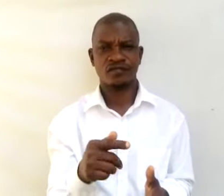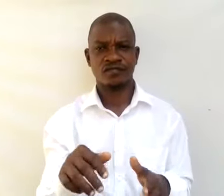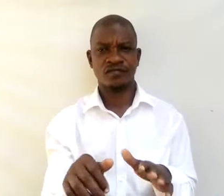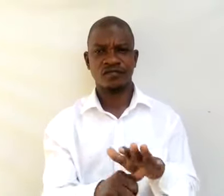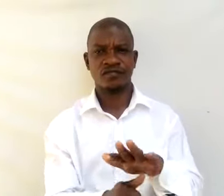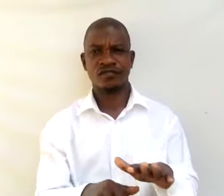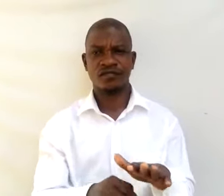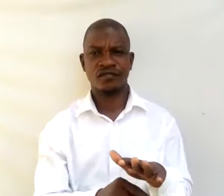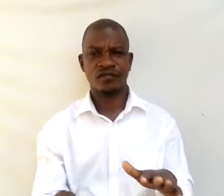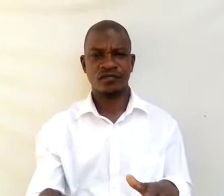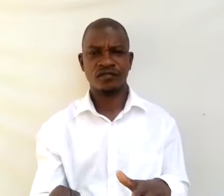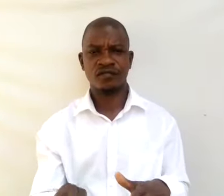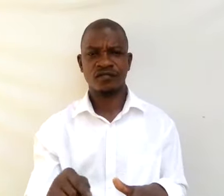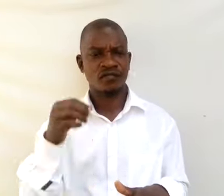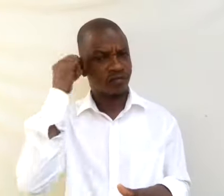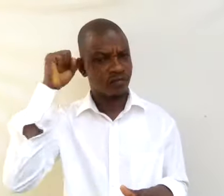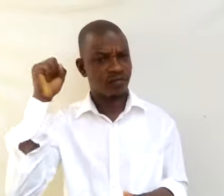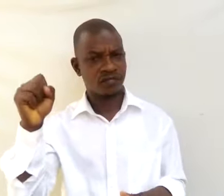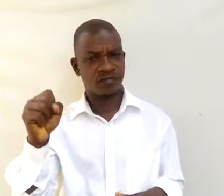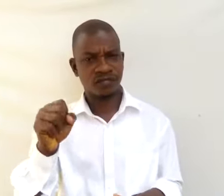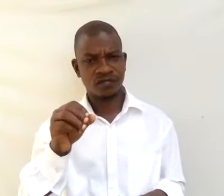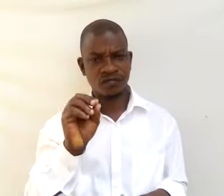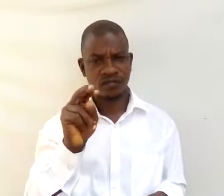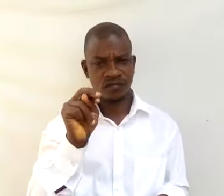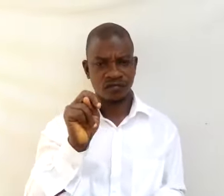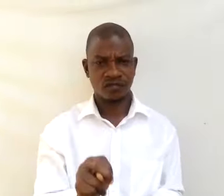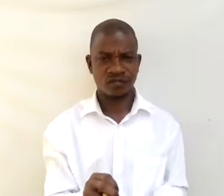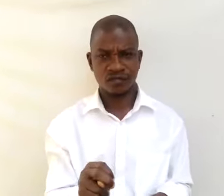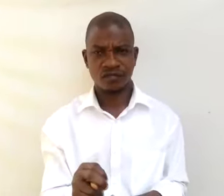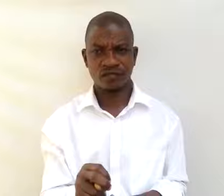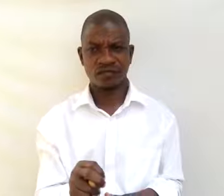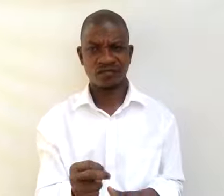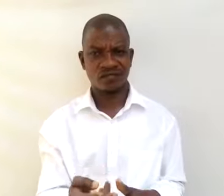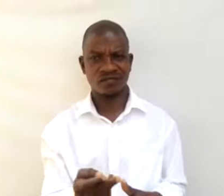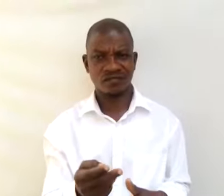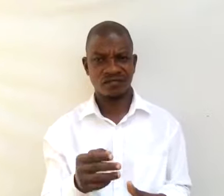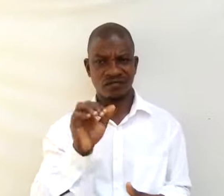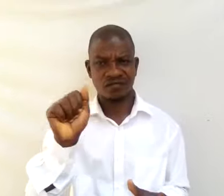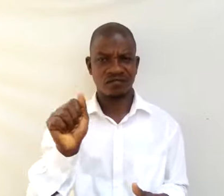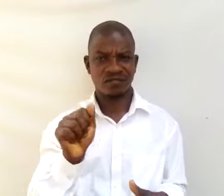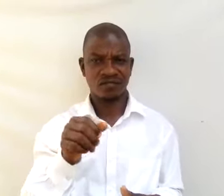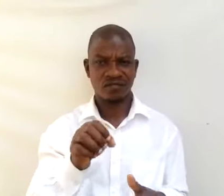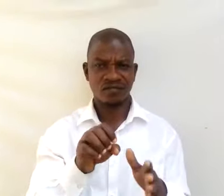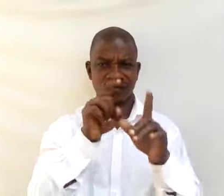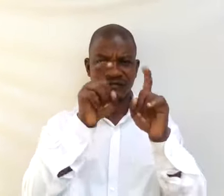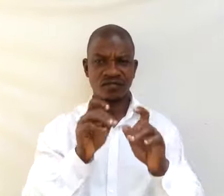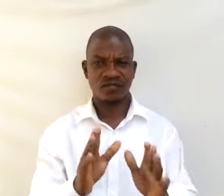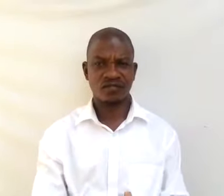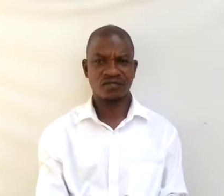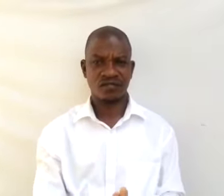underlined. Sound on. A. Examiner. B.